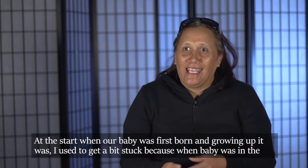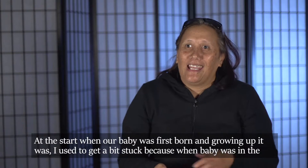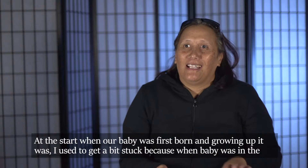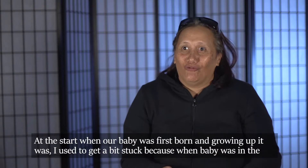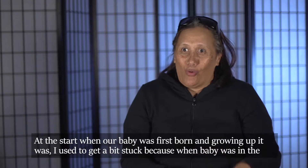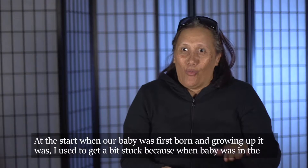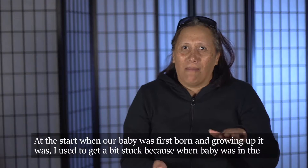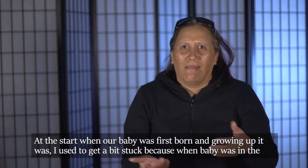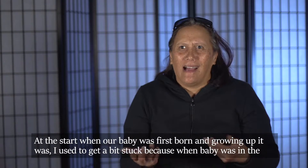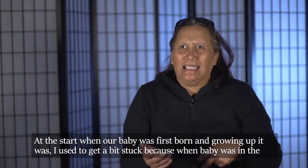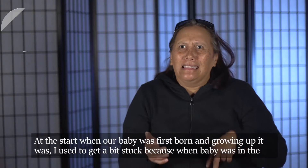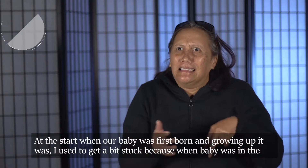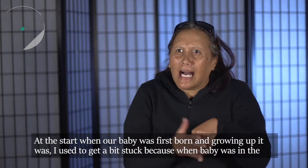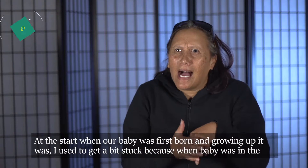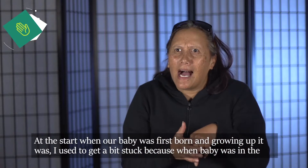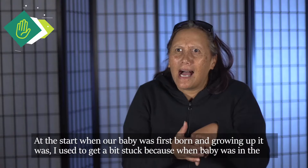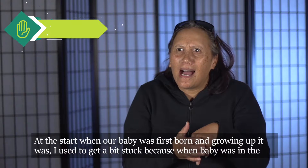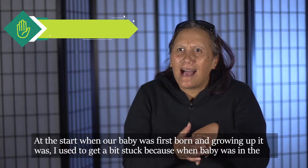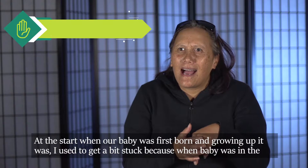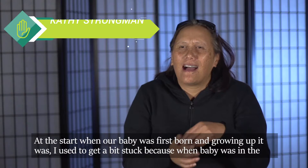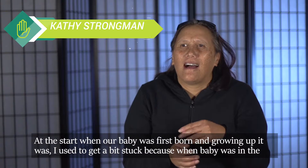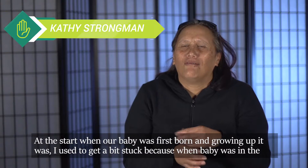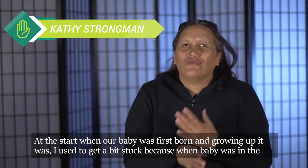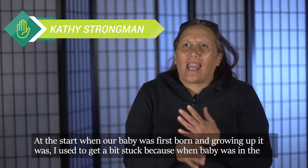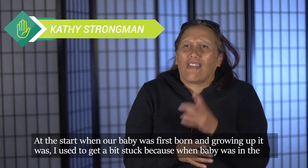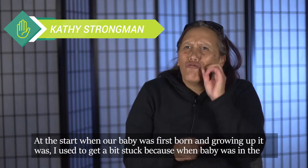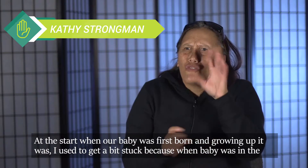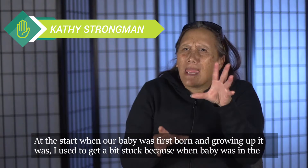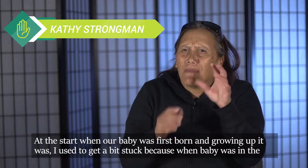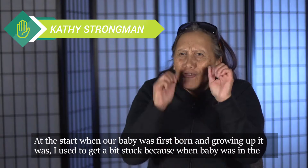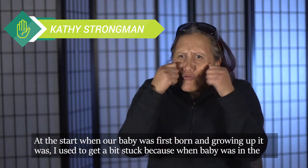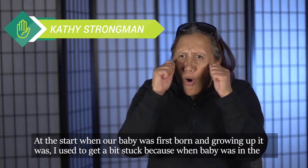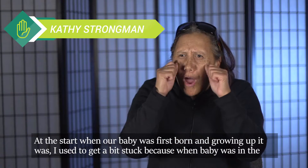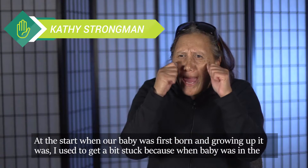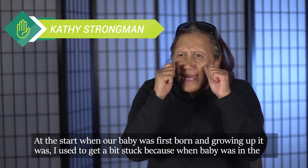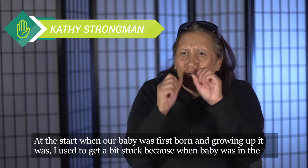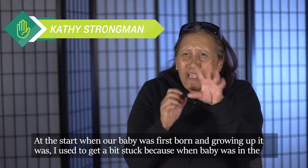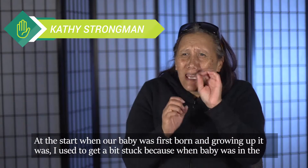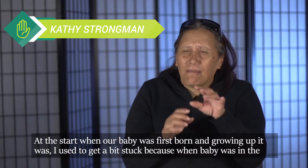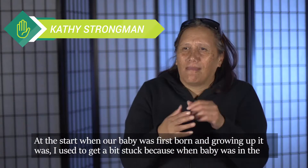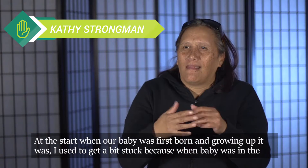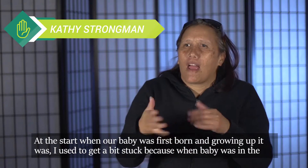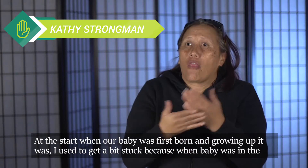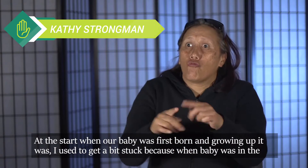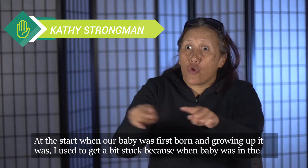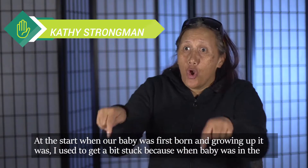At the start, when our baby was first born and growing up, I used to get a bit